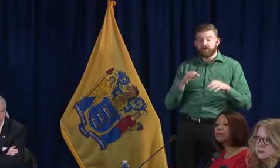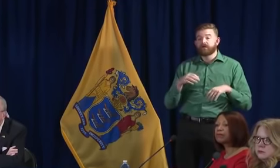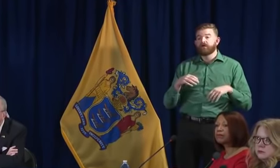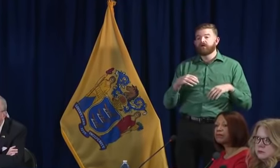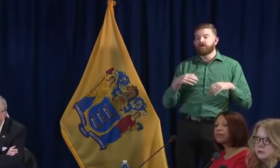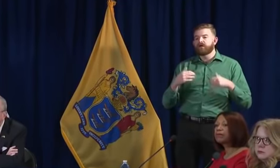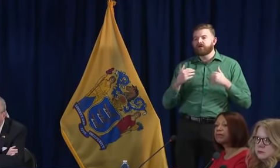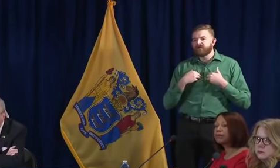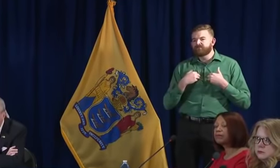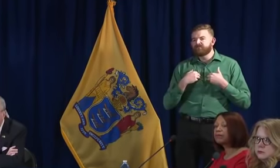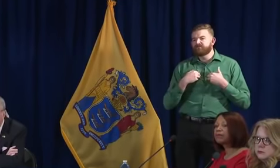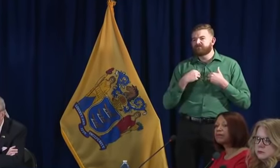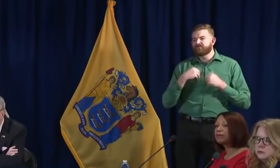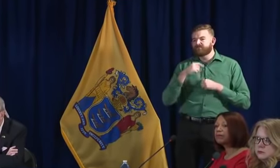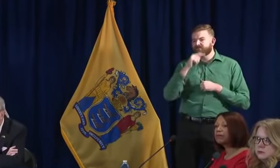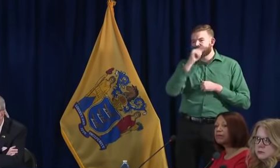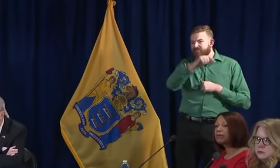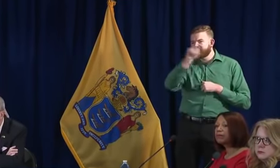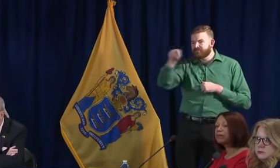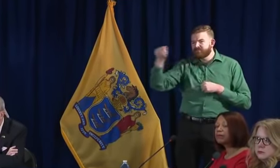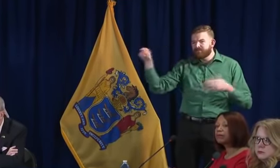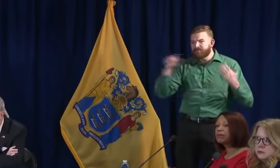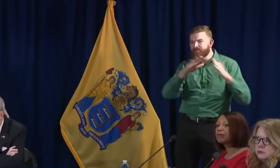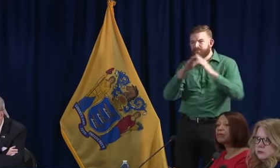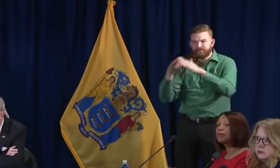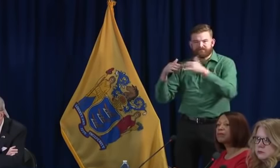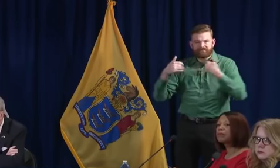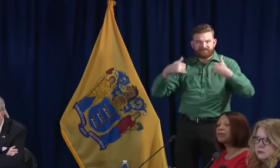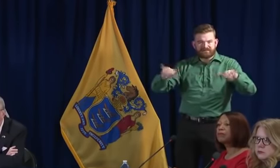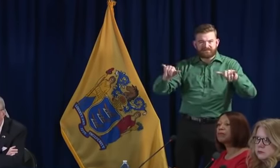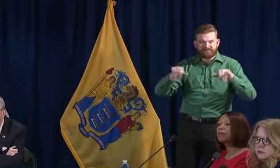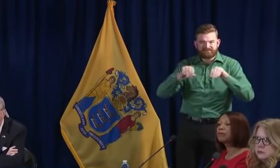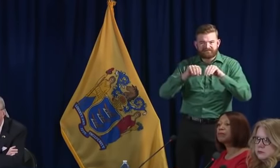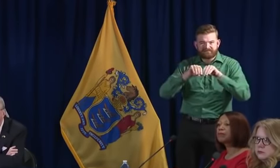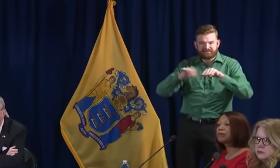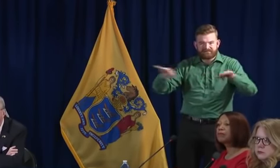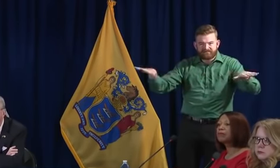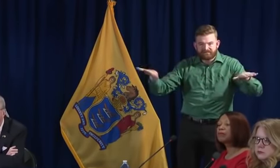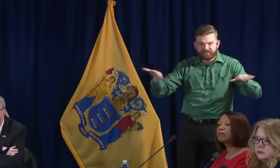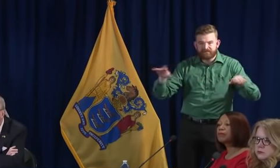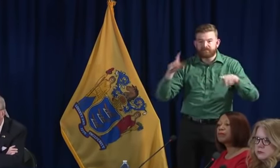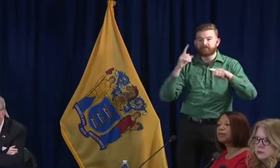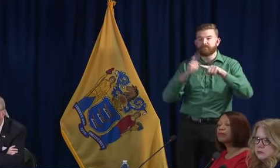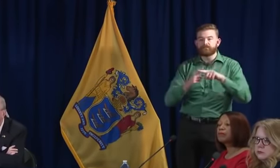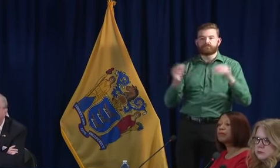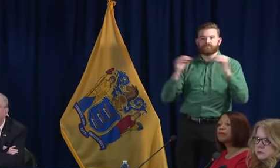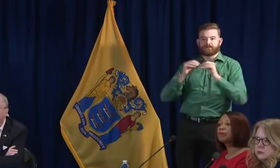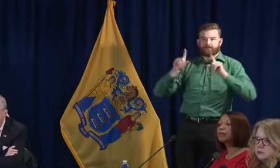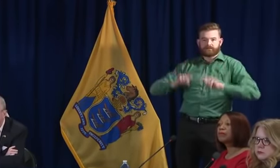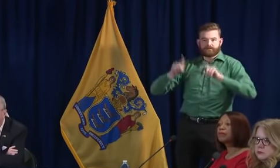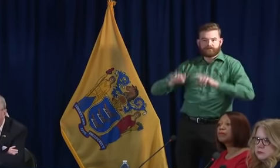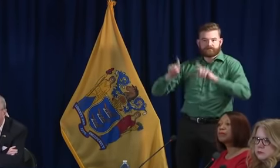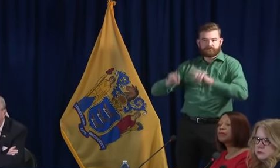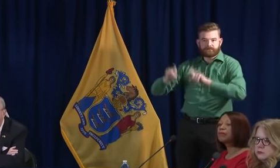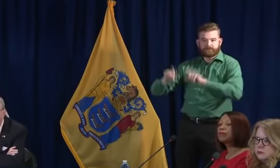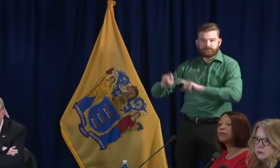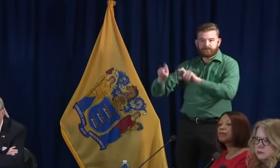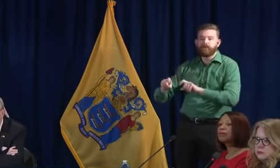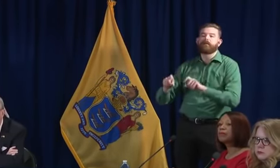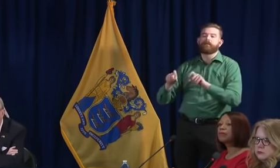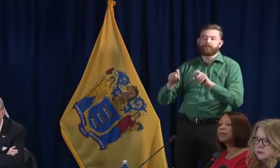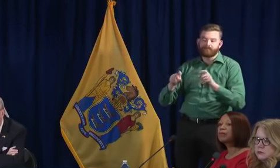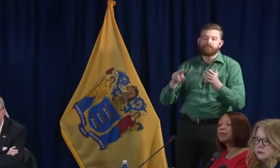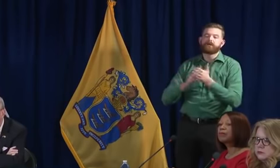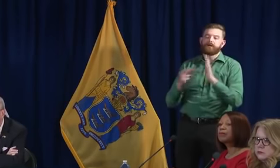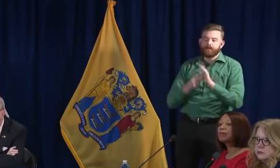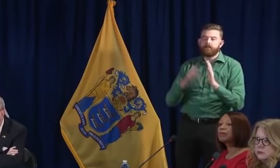this, and importantly, a lot more people are getting tested. And I'm happy to say that as of this Friday, there will be another big